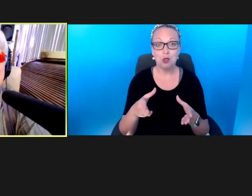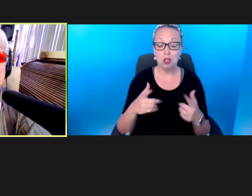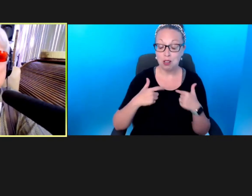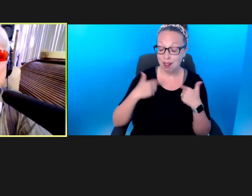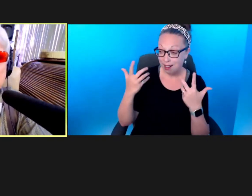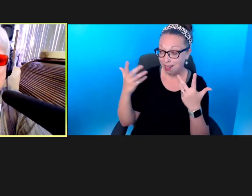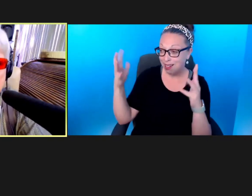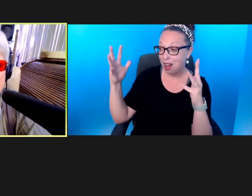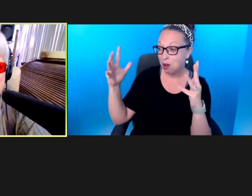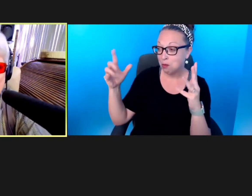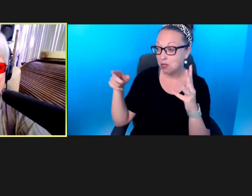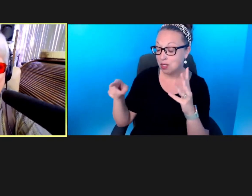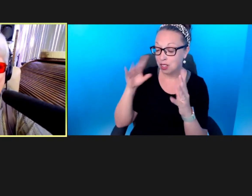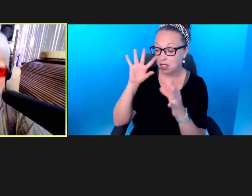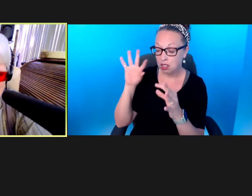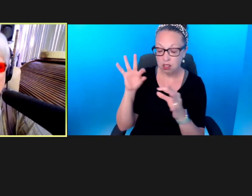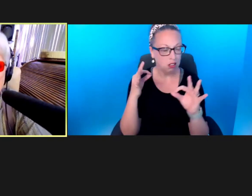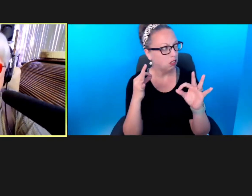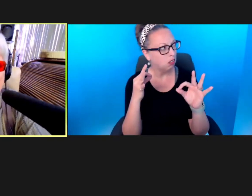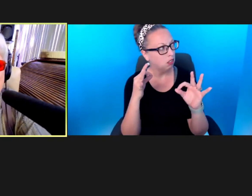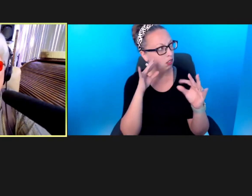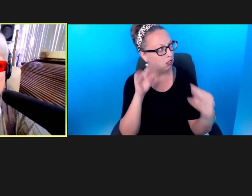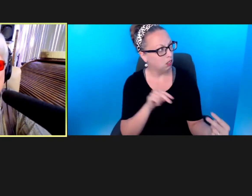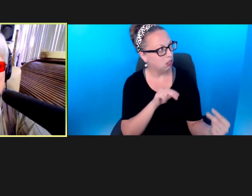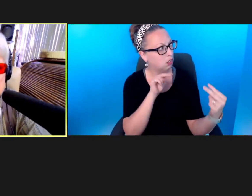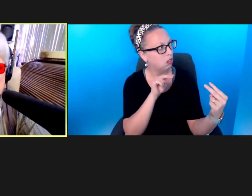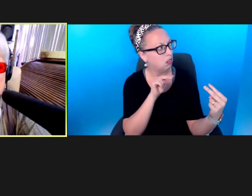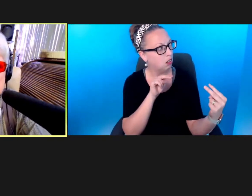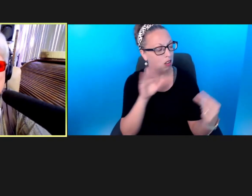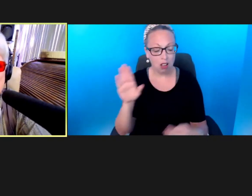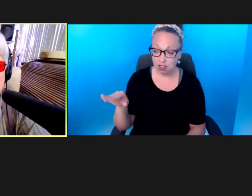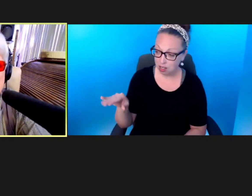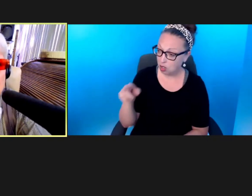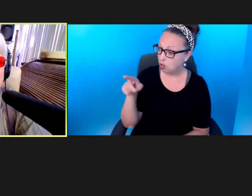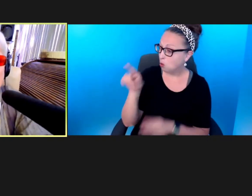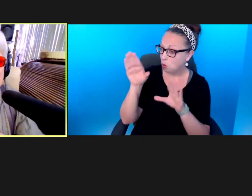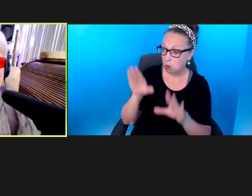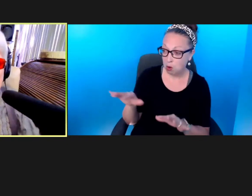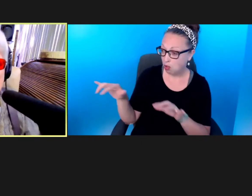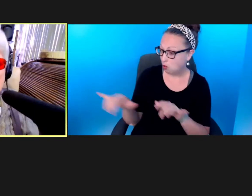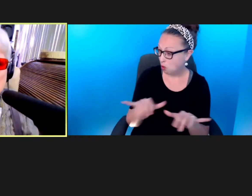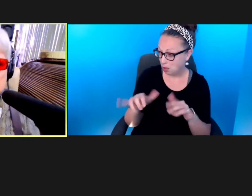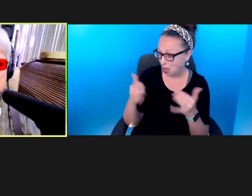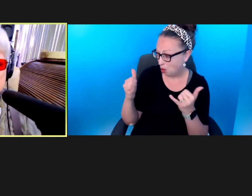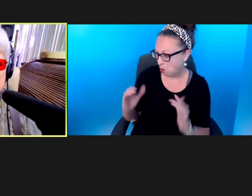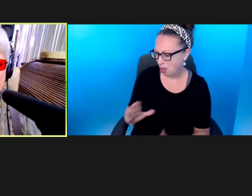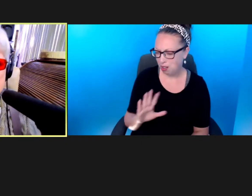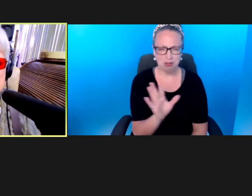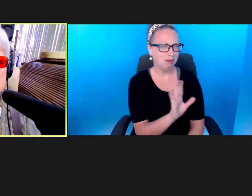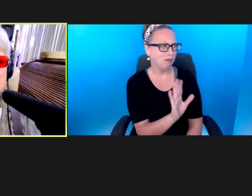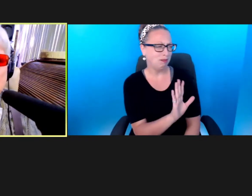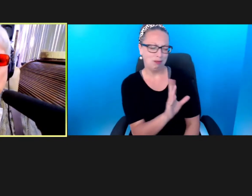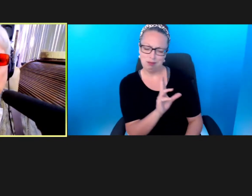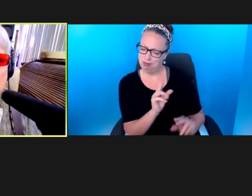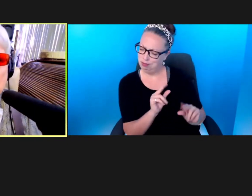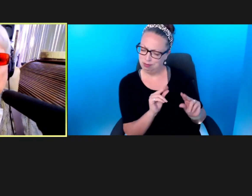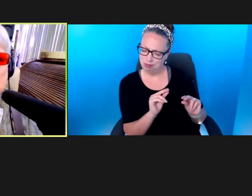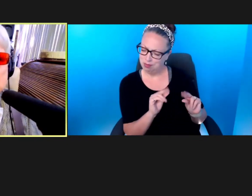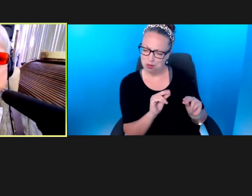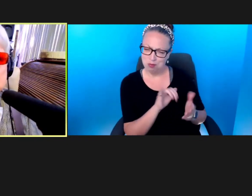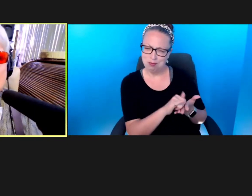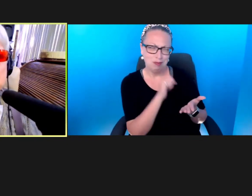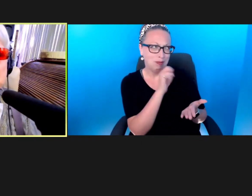He looked up then. "You're a fine pianist," I told him. No, it's not that